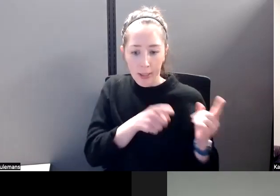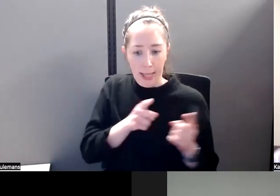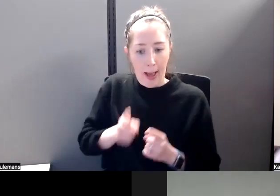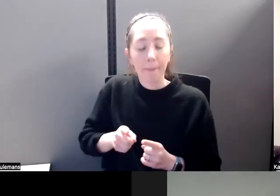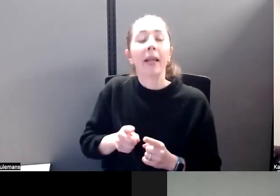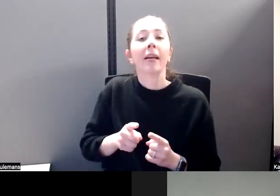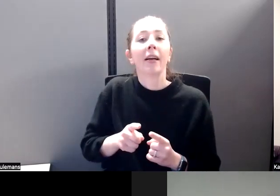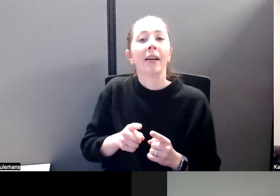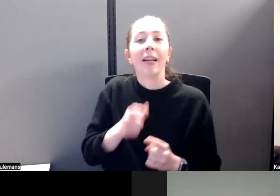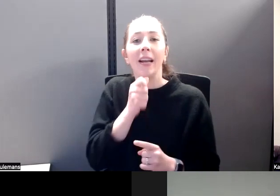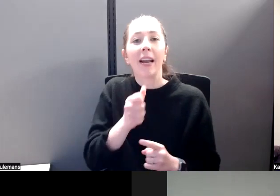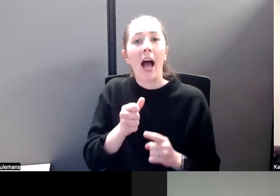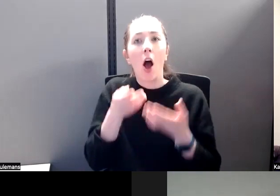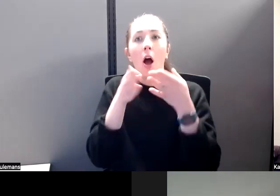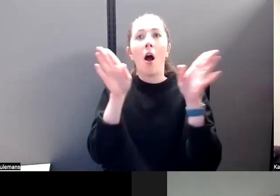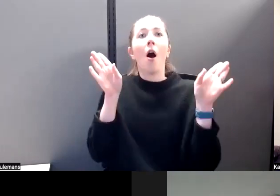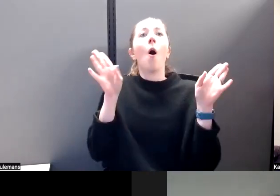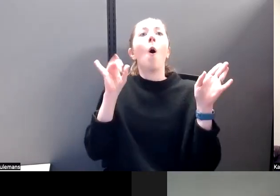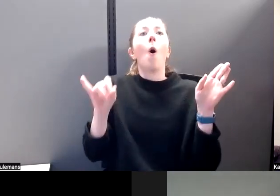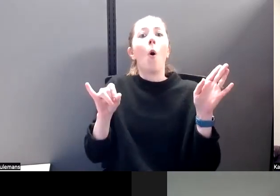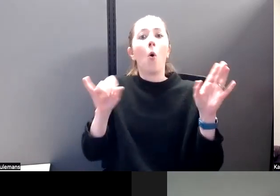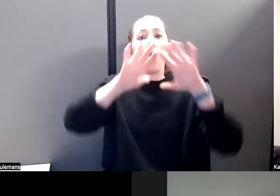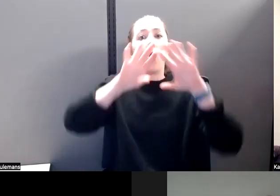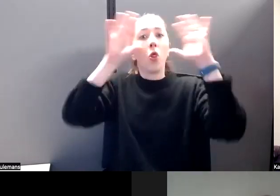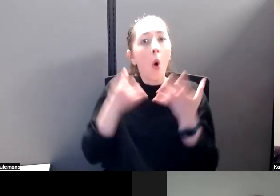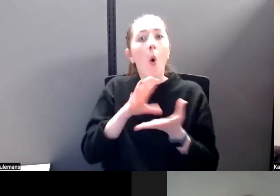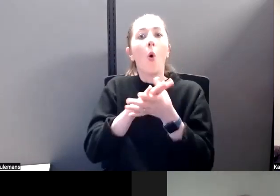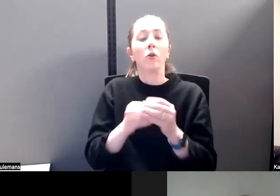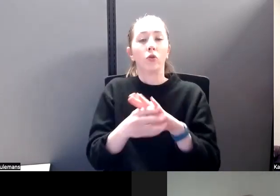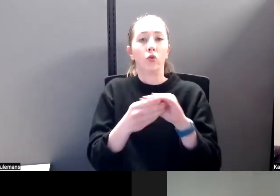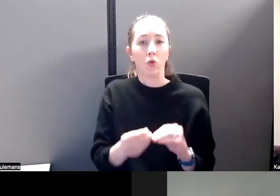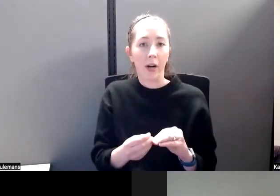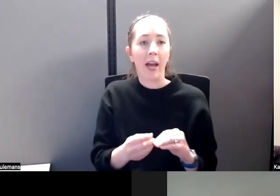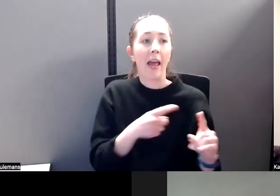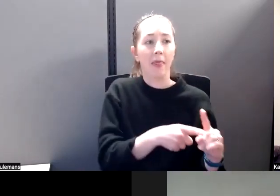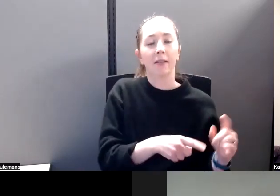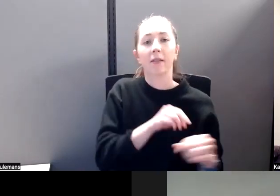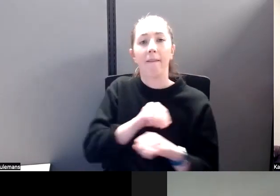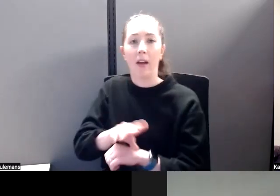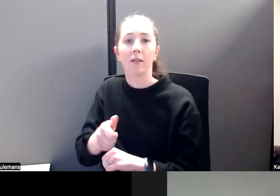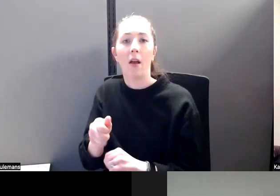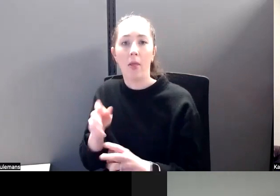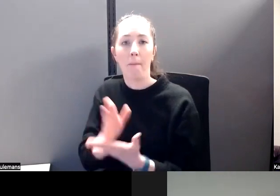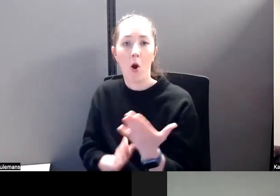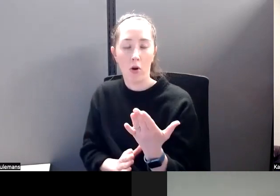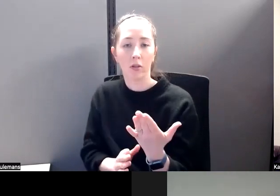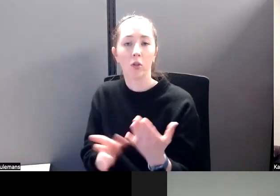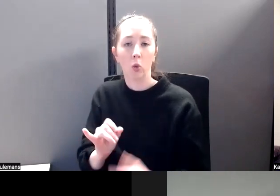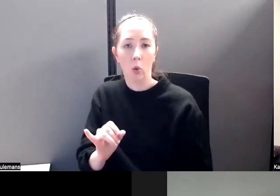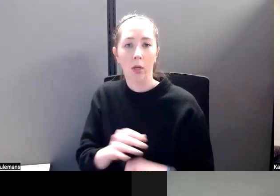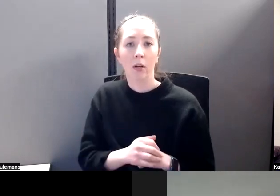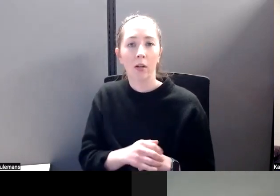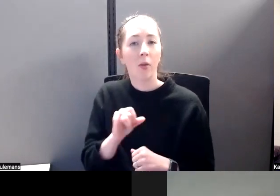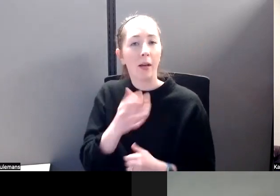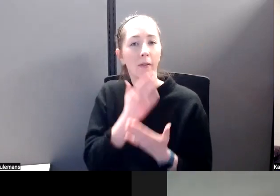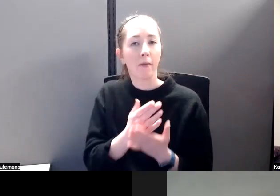entire story arc has to go through with five multiple characters. And one always actively affects the other. That's the job. So that was good